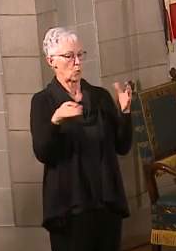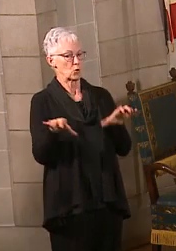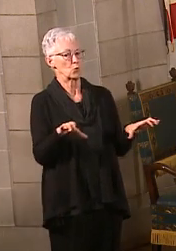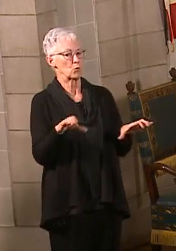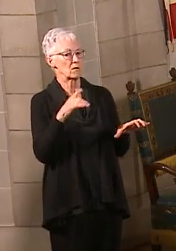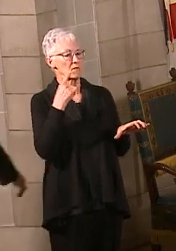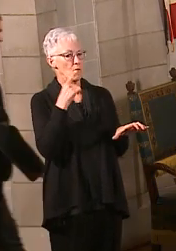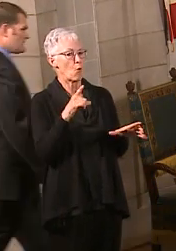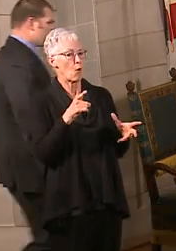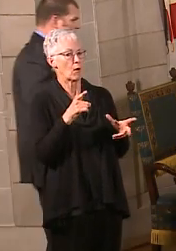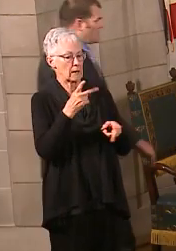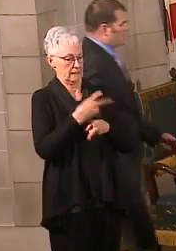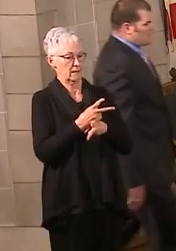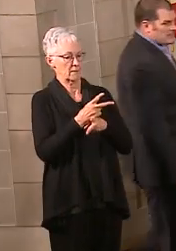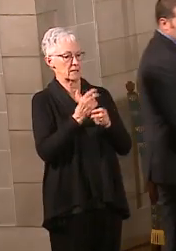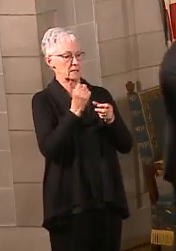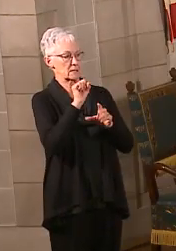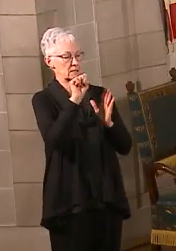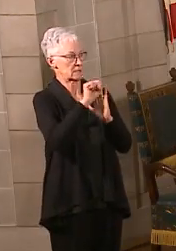Thanks.